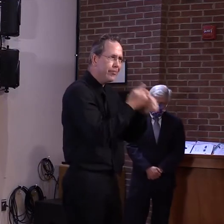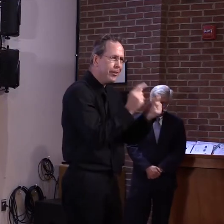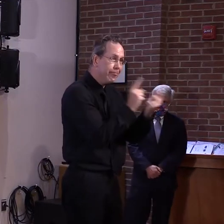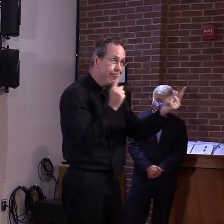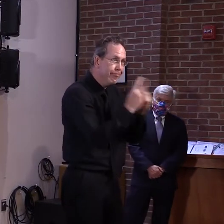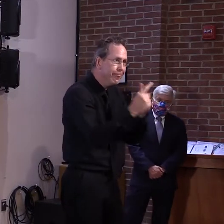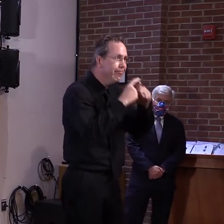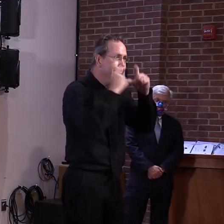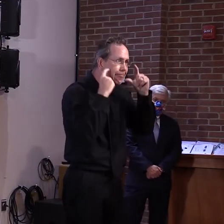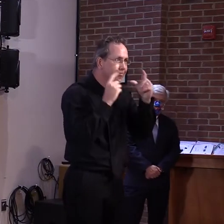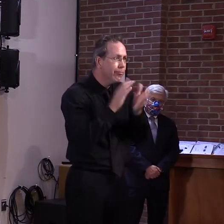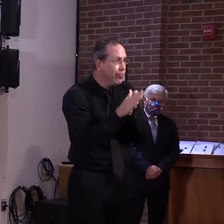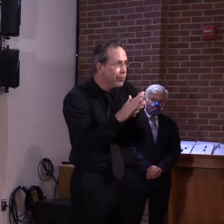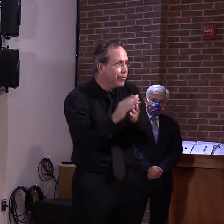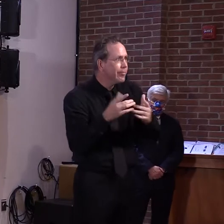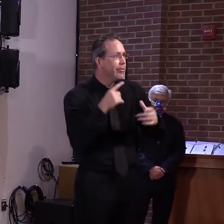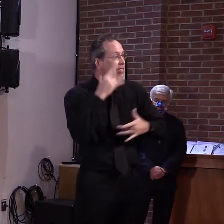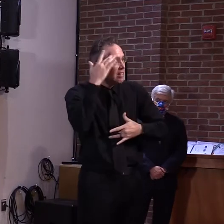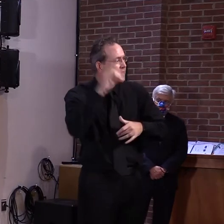ed restart, certainly.